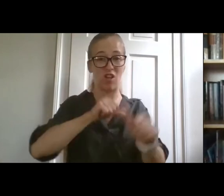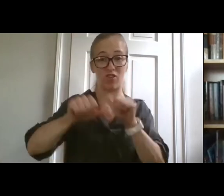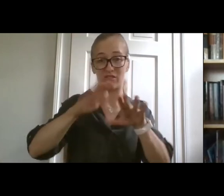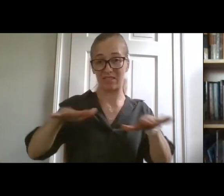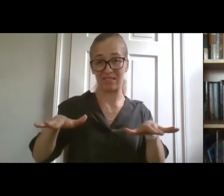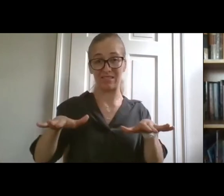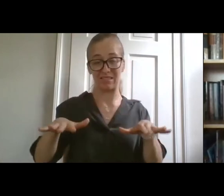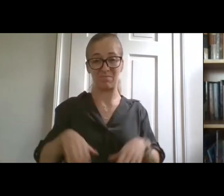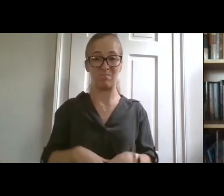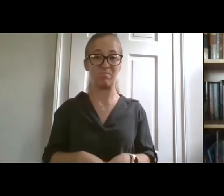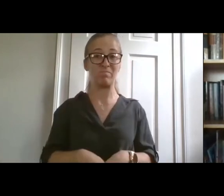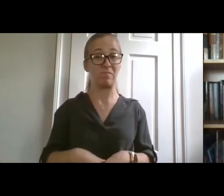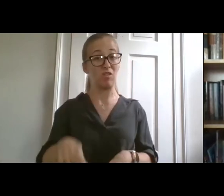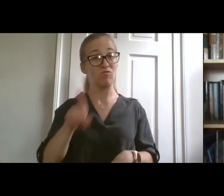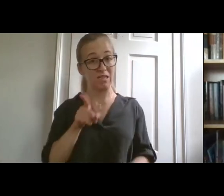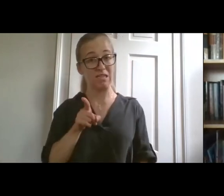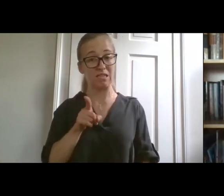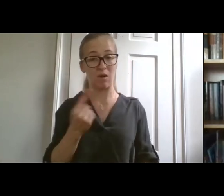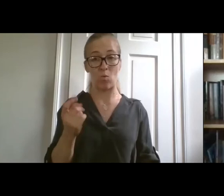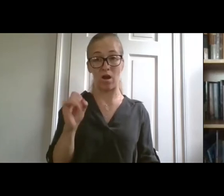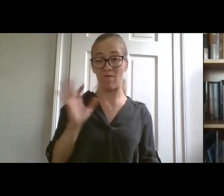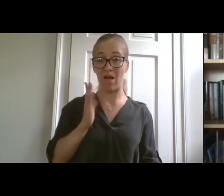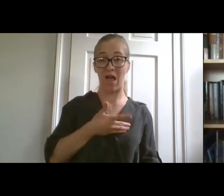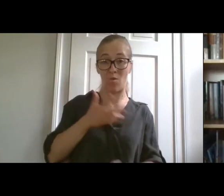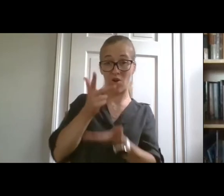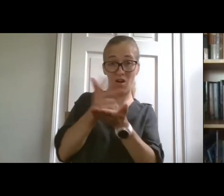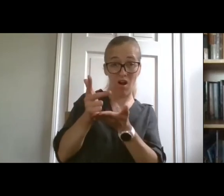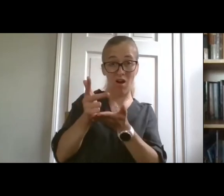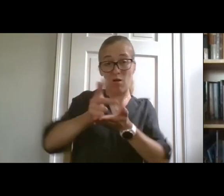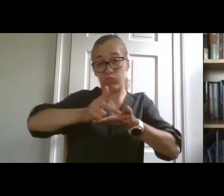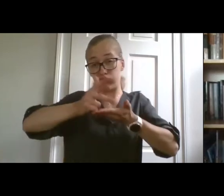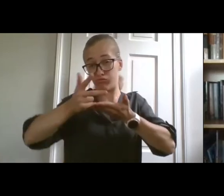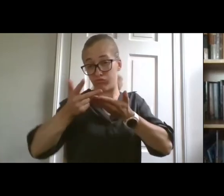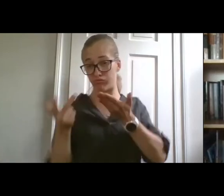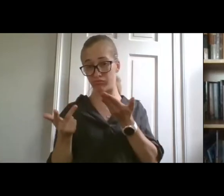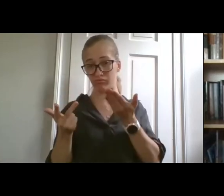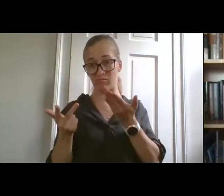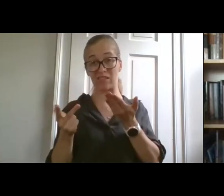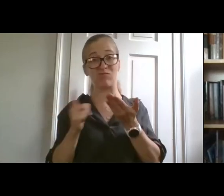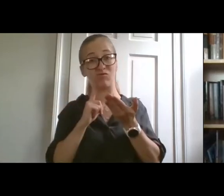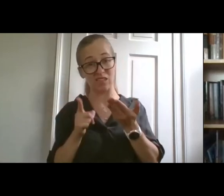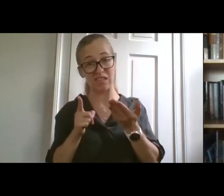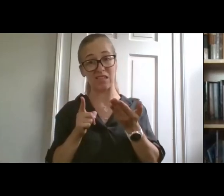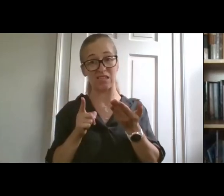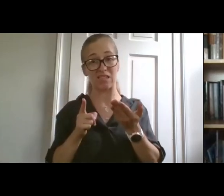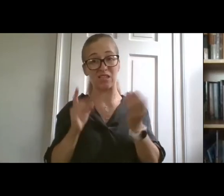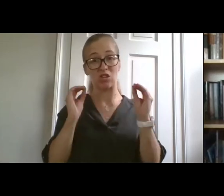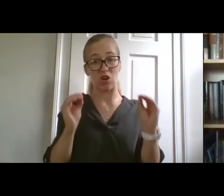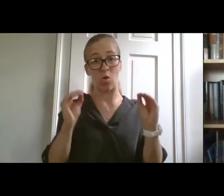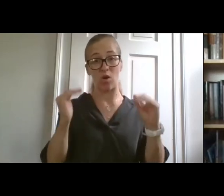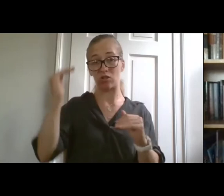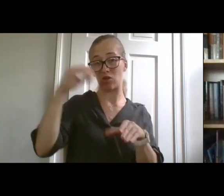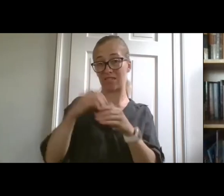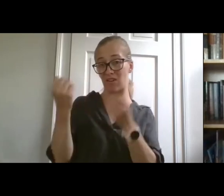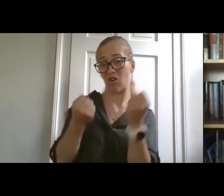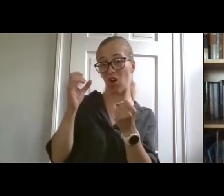invested. In fact, if one of our vehicles hit a rock and fell off the cliff, there was a good chance no adults in the car would be able